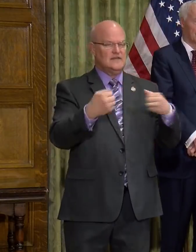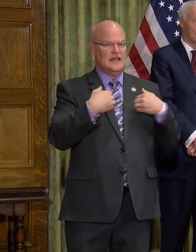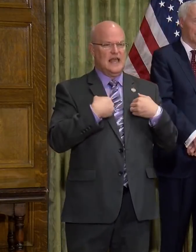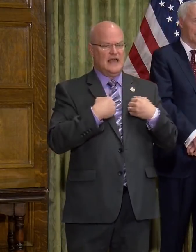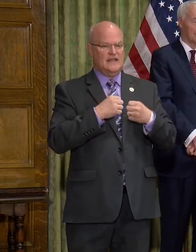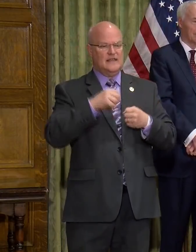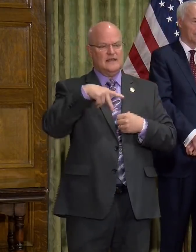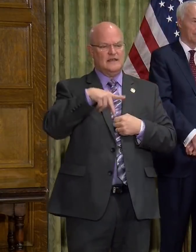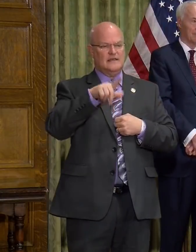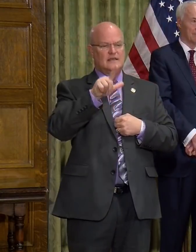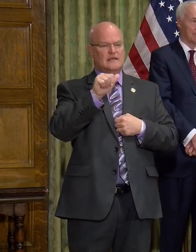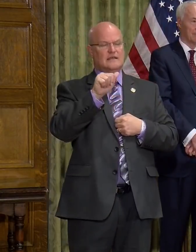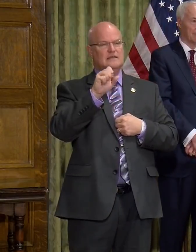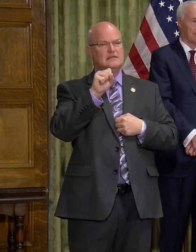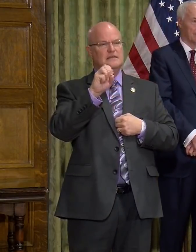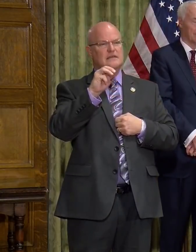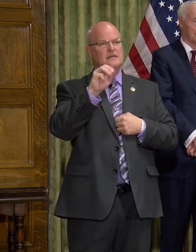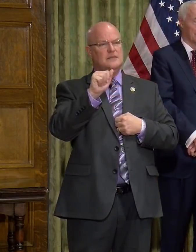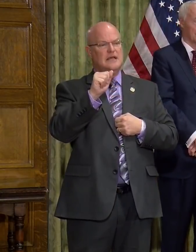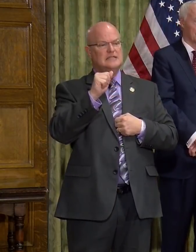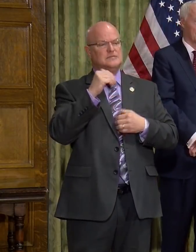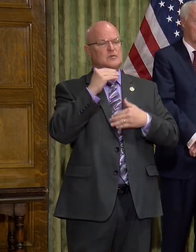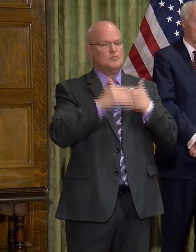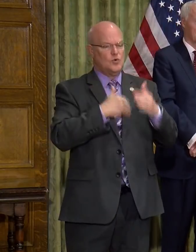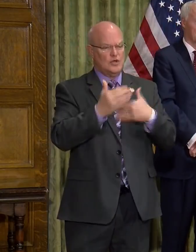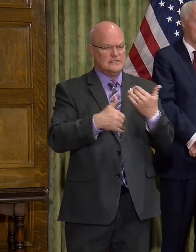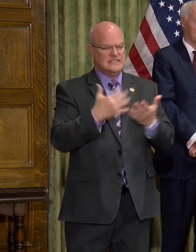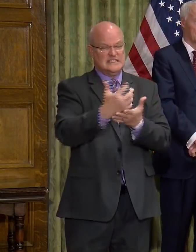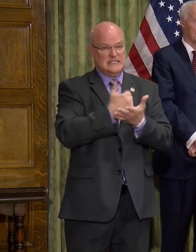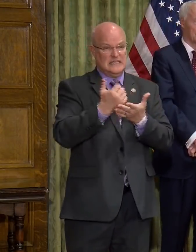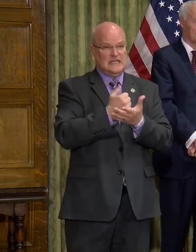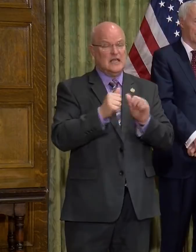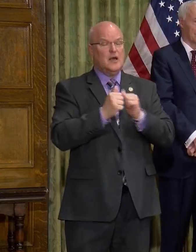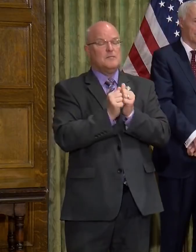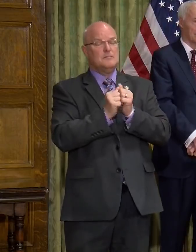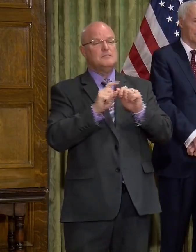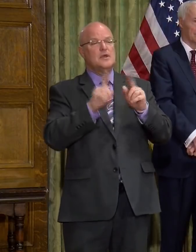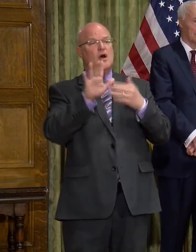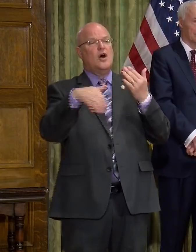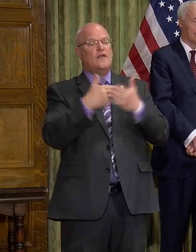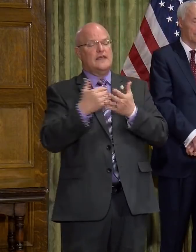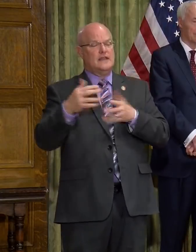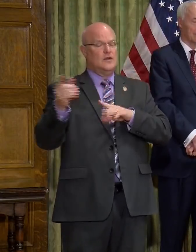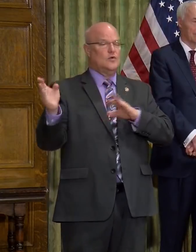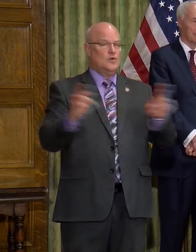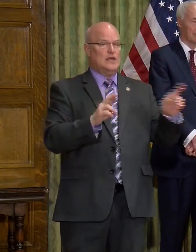plasma collected and then processed. But all those arrangements with the different